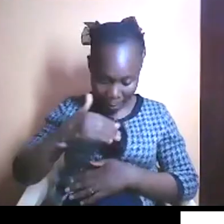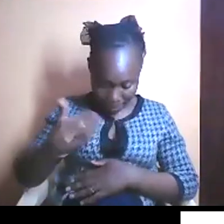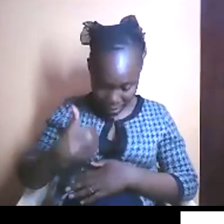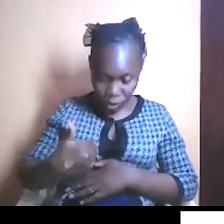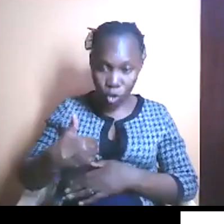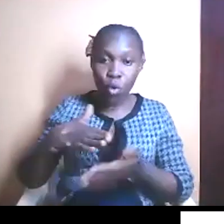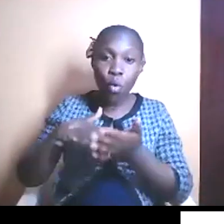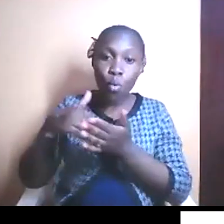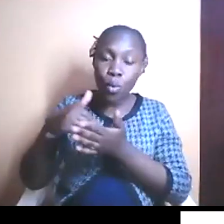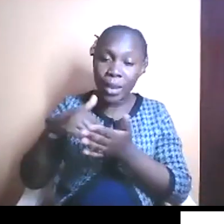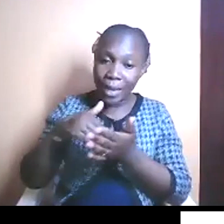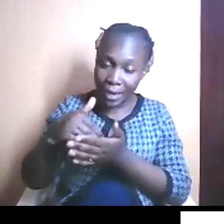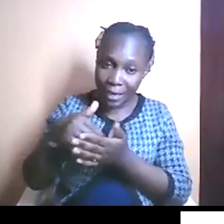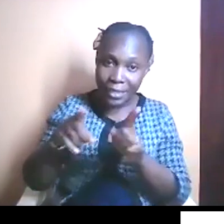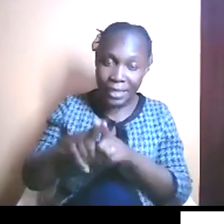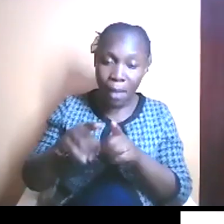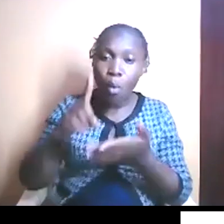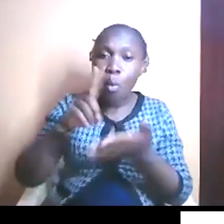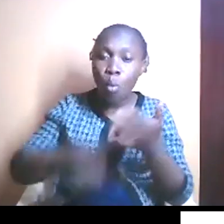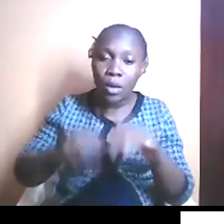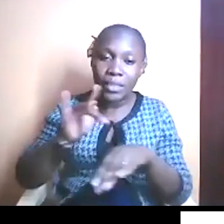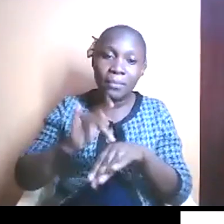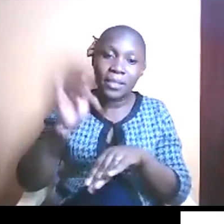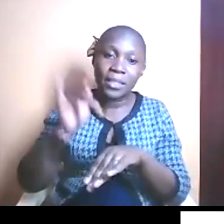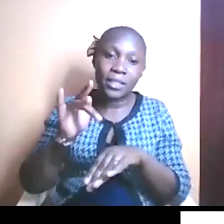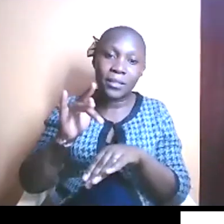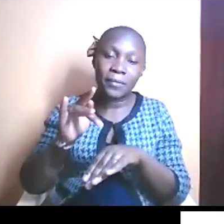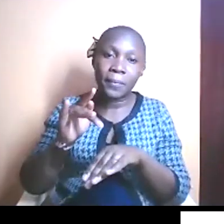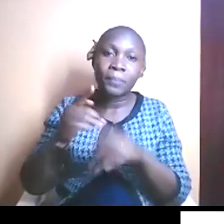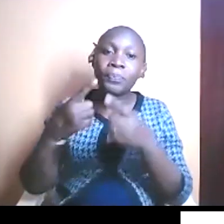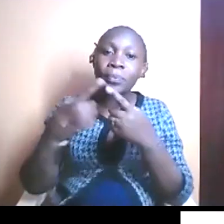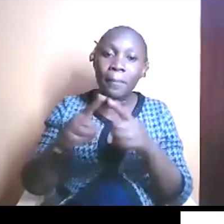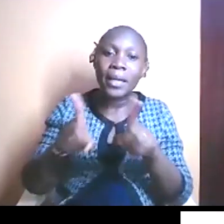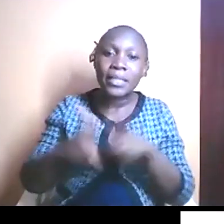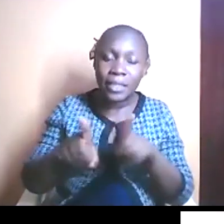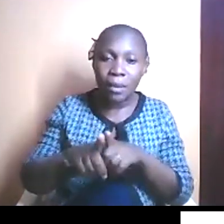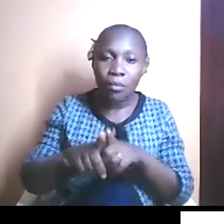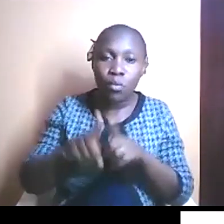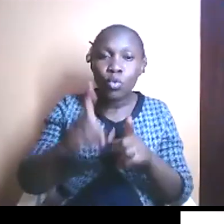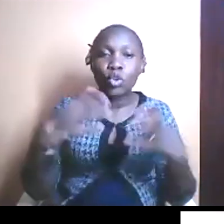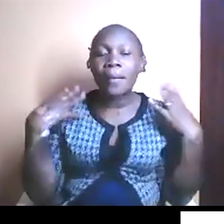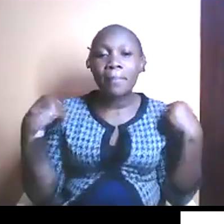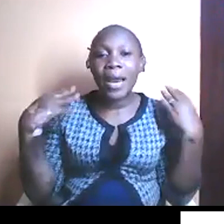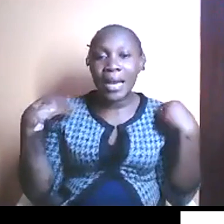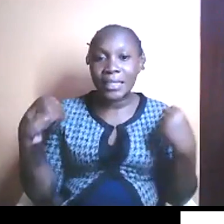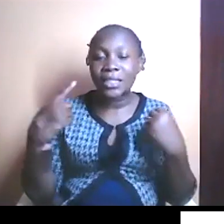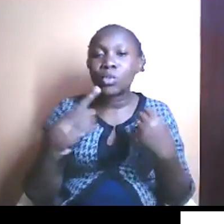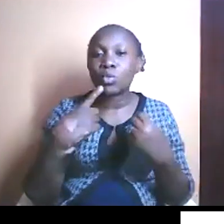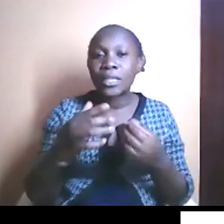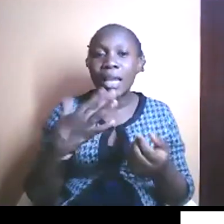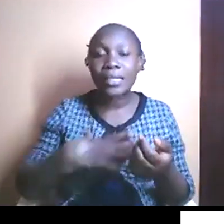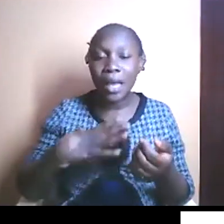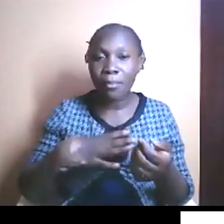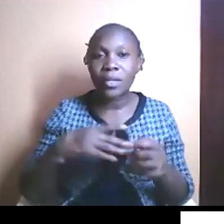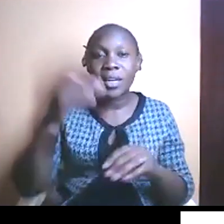But I'd like all of us to practice telling people politely if you choose not to continue a conversation. Remember,